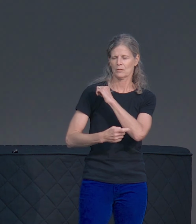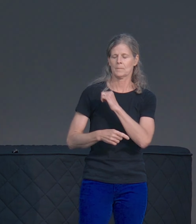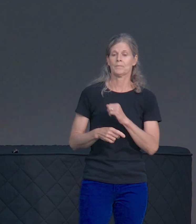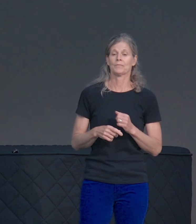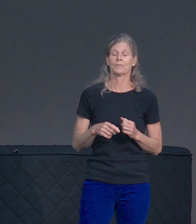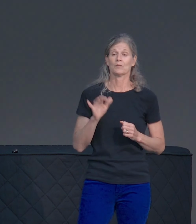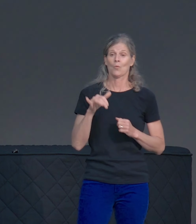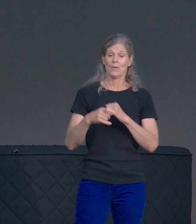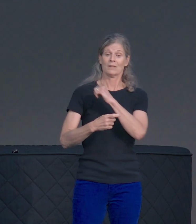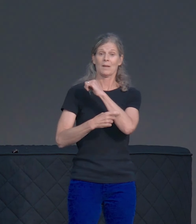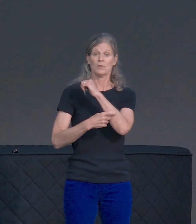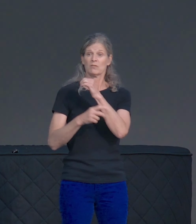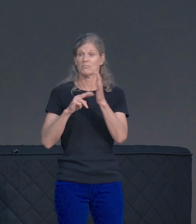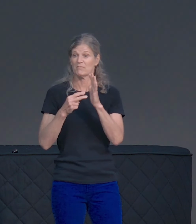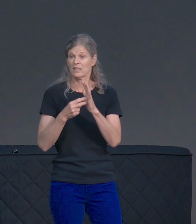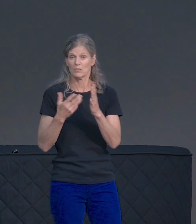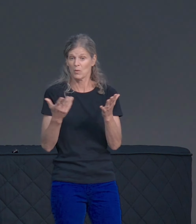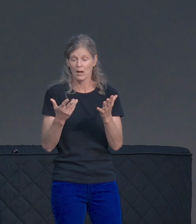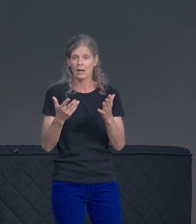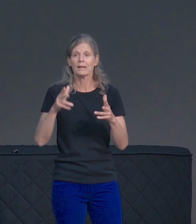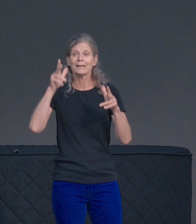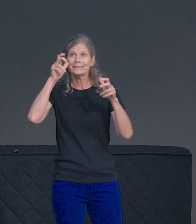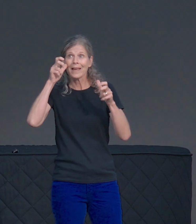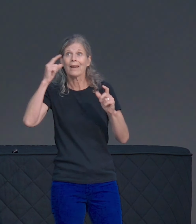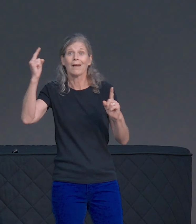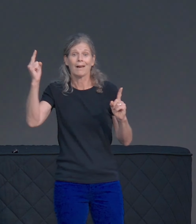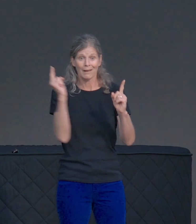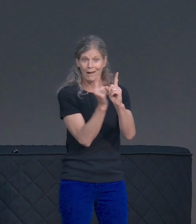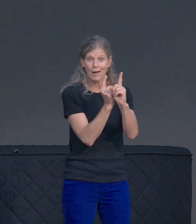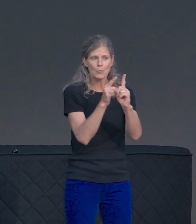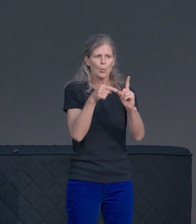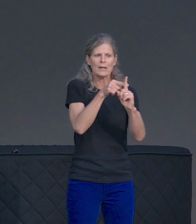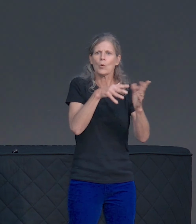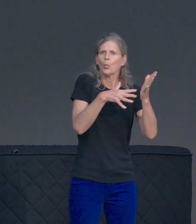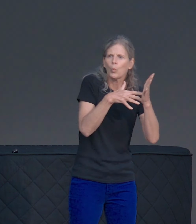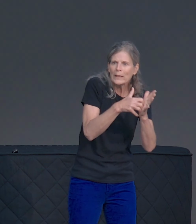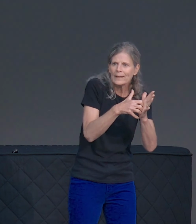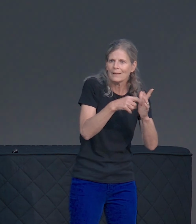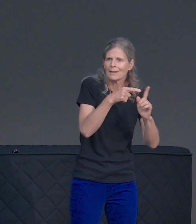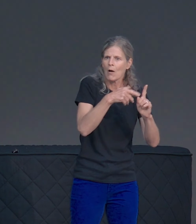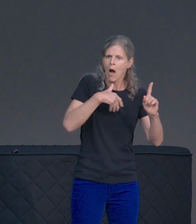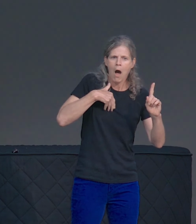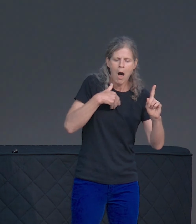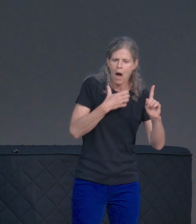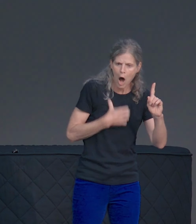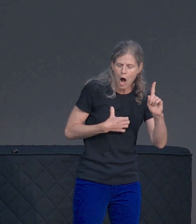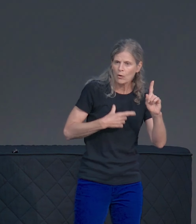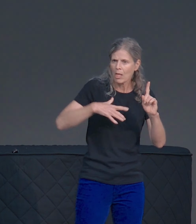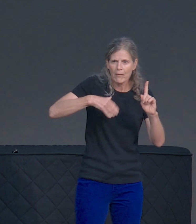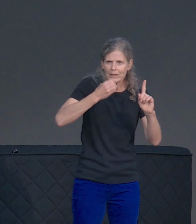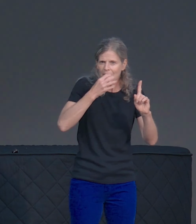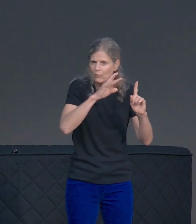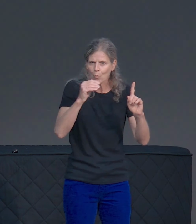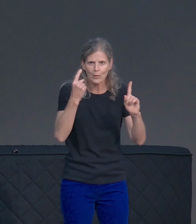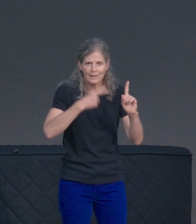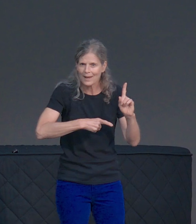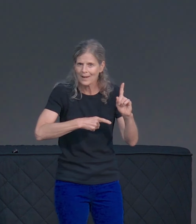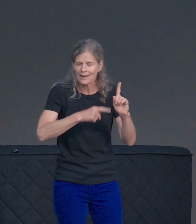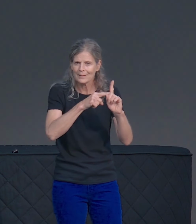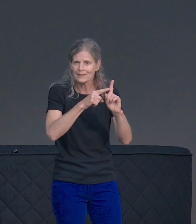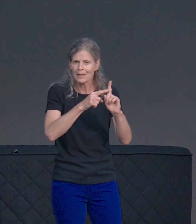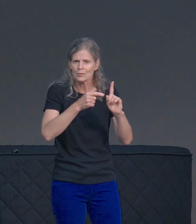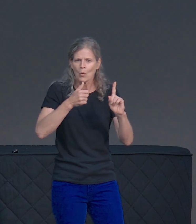essence of the temptation is this. Satan comes to Jesus when he's weak, he's hungry, he hasn't eaten for 40 days, and